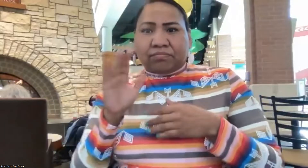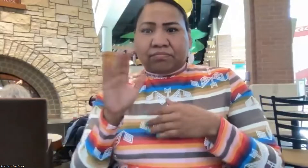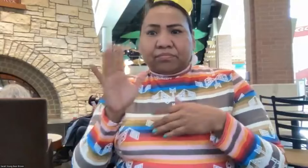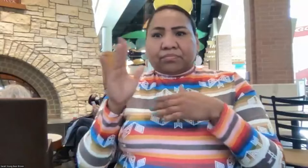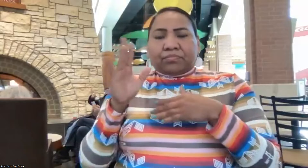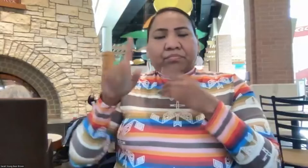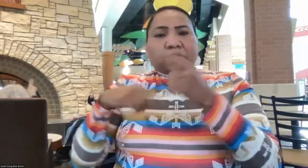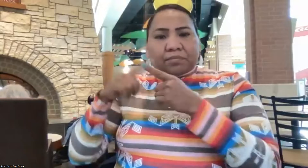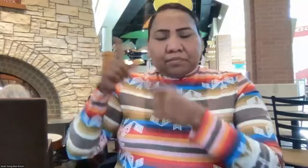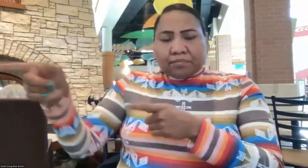and